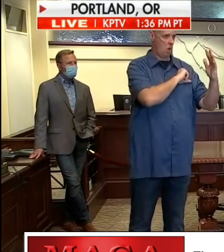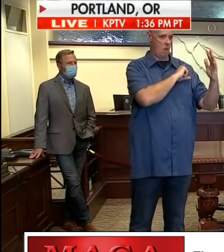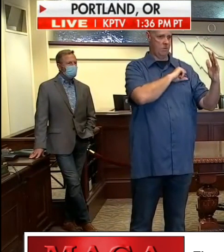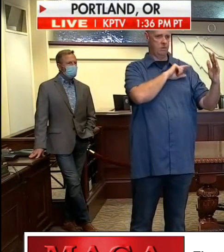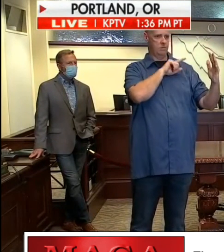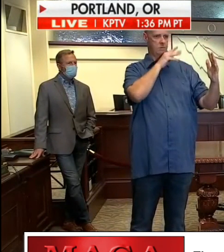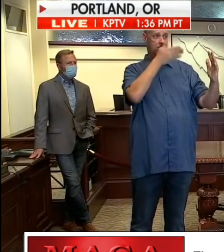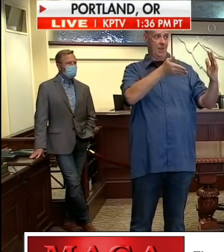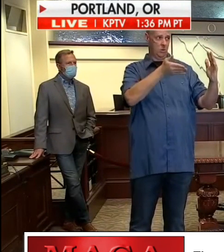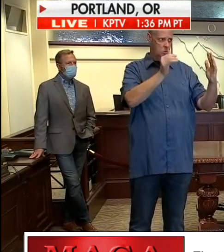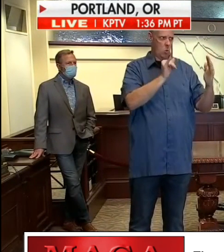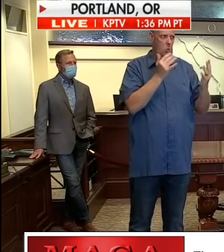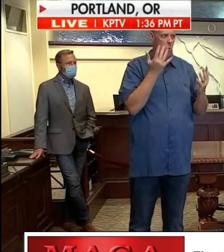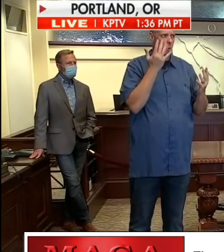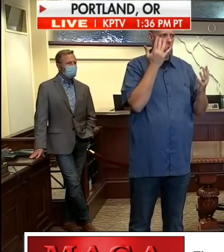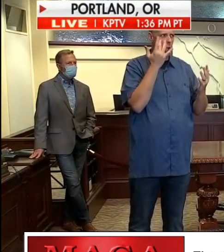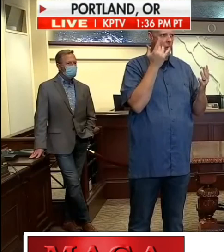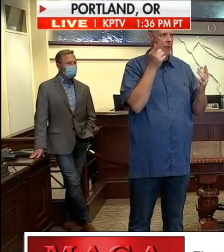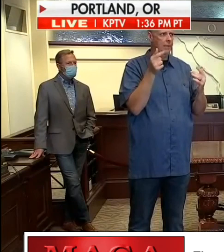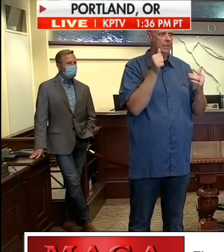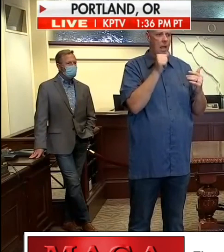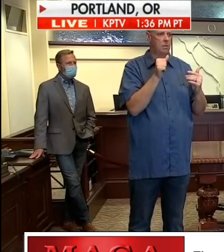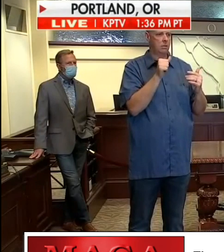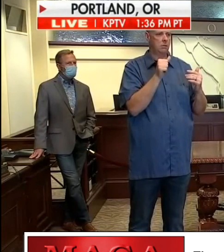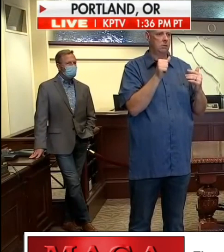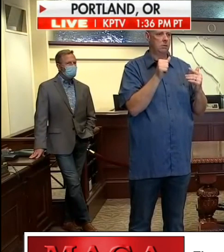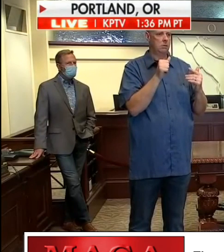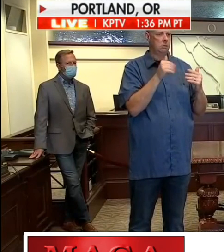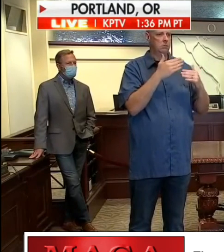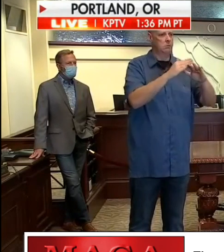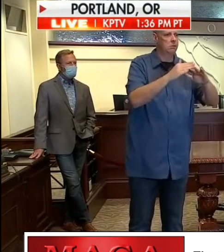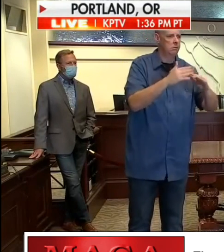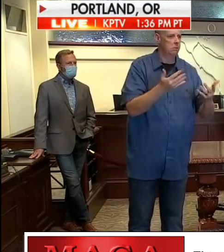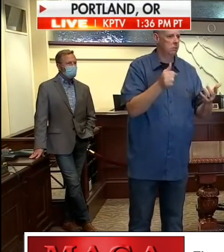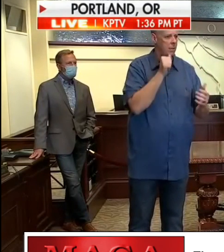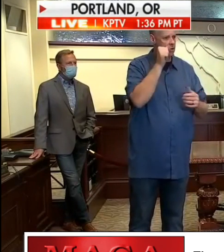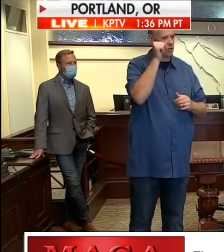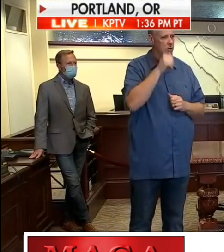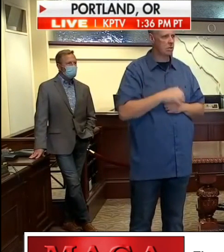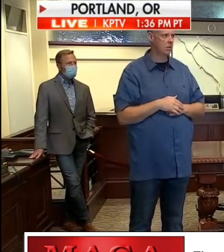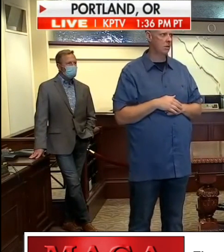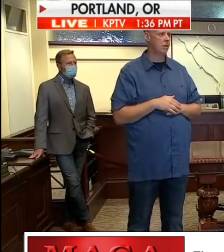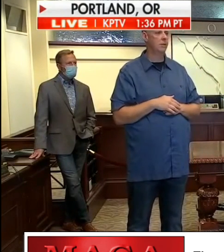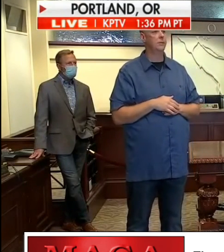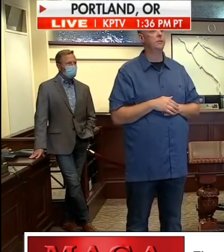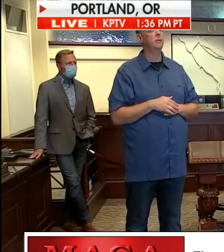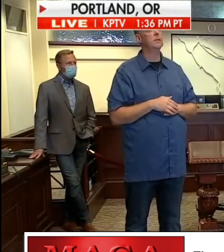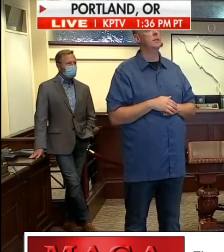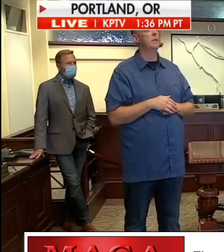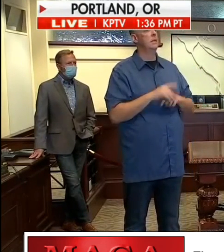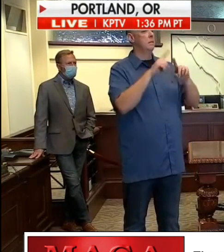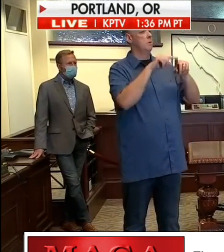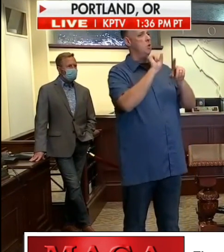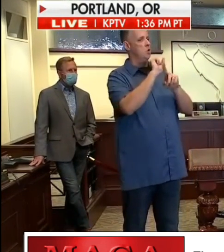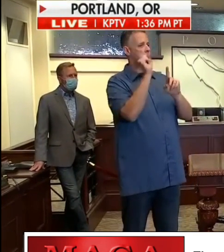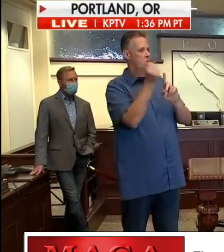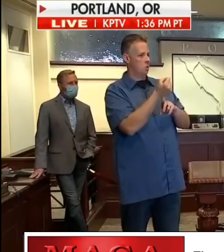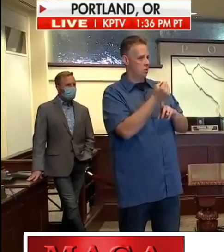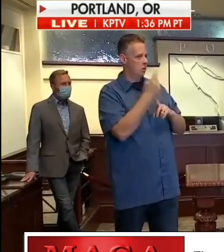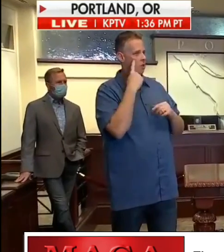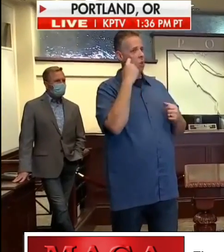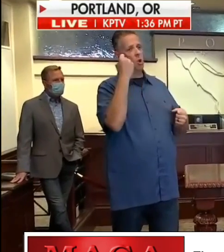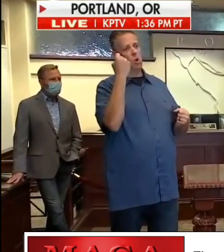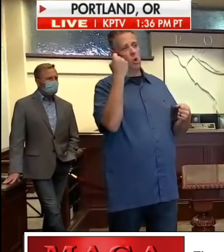well. Why were those factors not used yesterday? Well, it would depend on the circumstance. I think vehicles